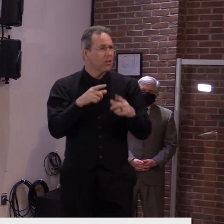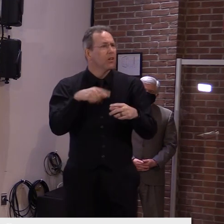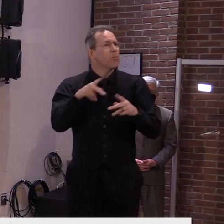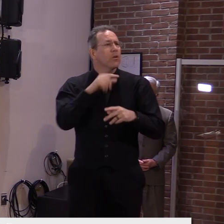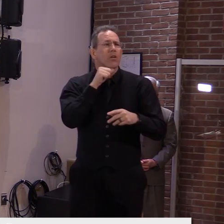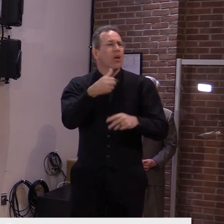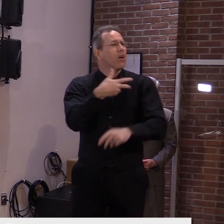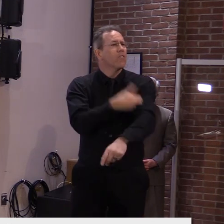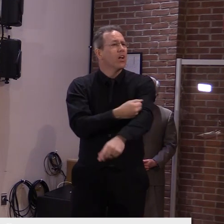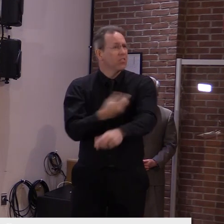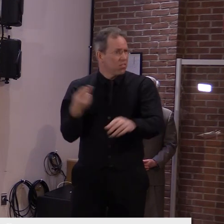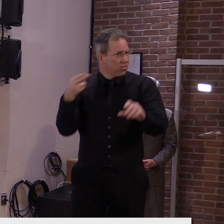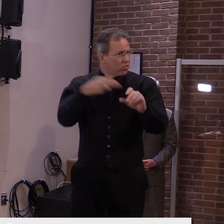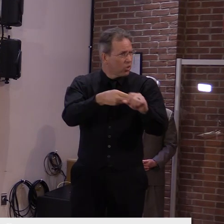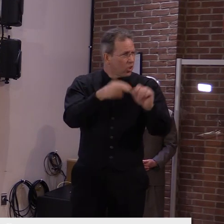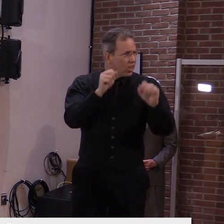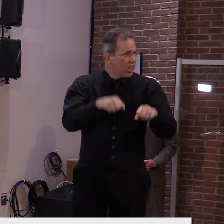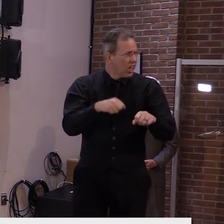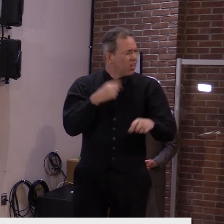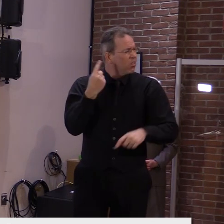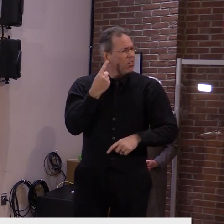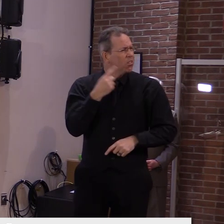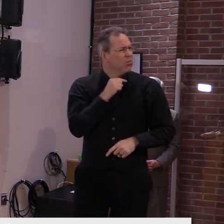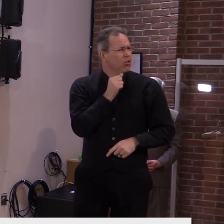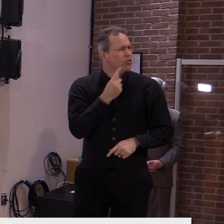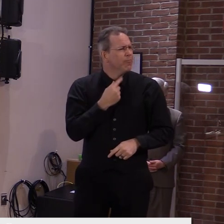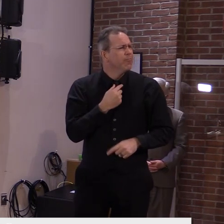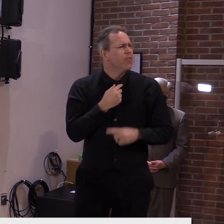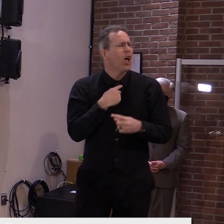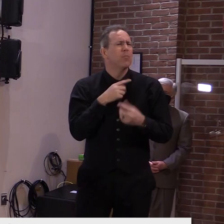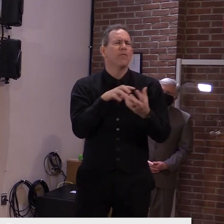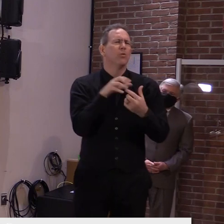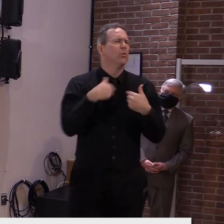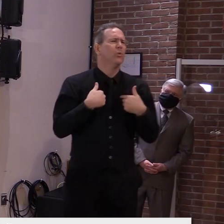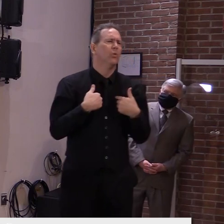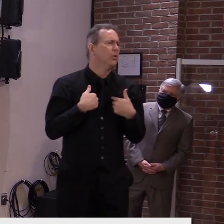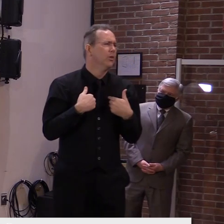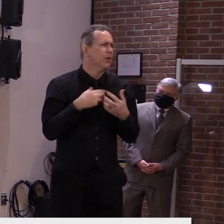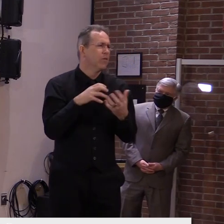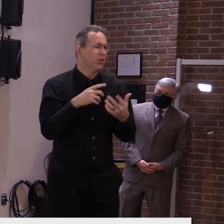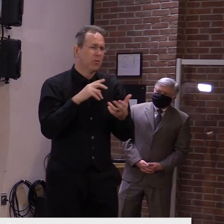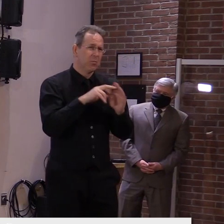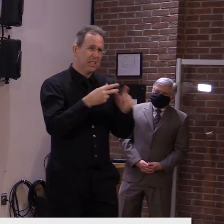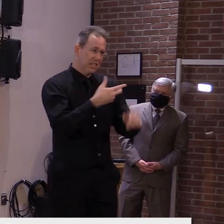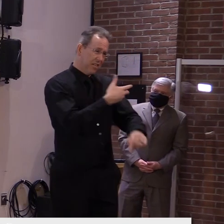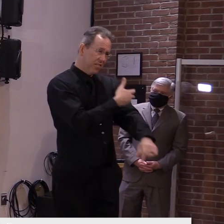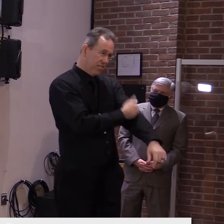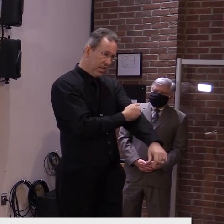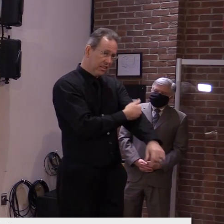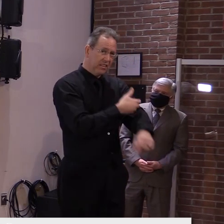vaccinated households and an unvaccinated household could gather. Can you set me straight?